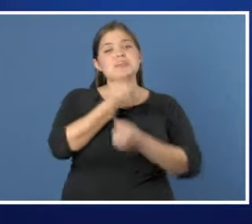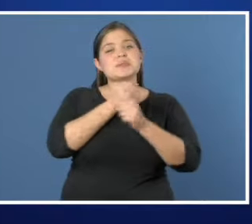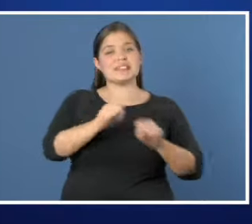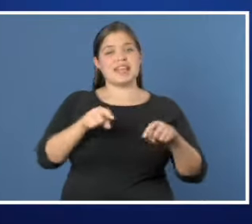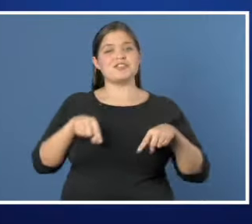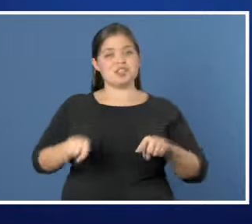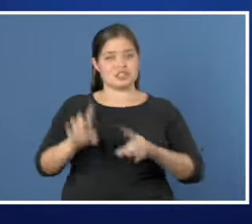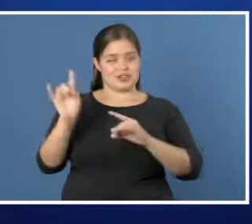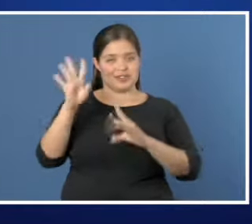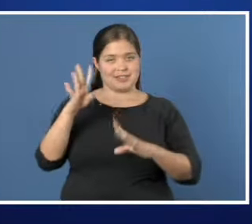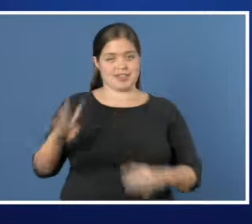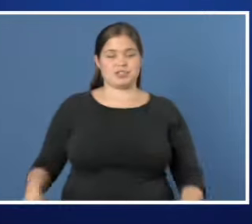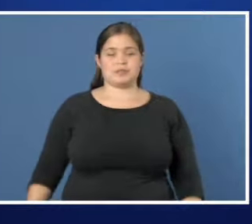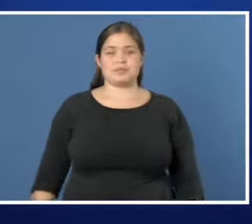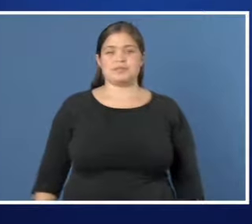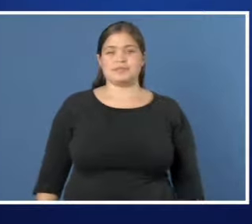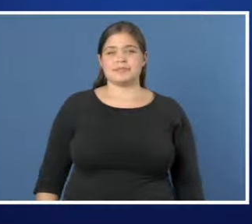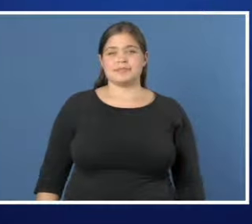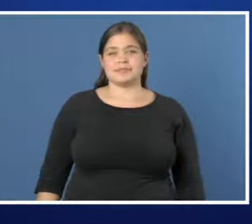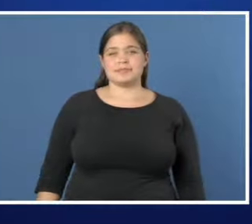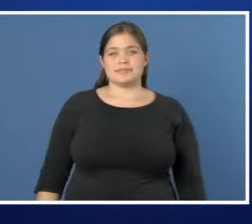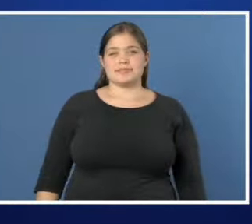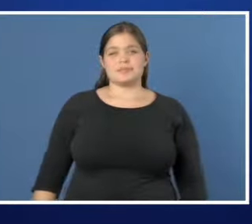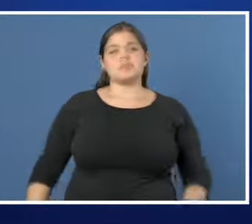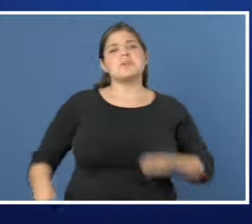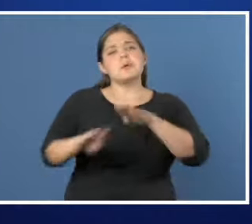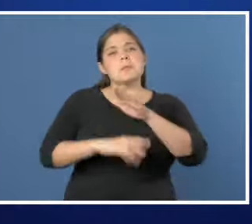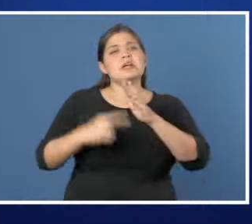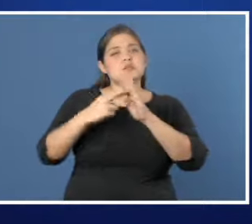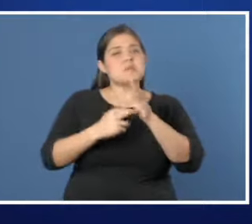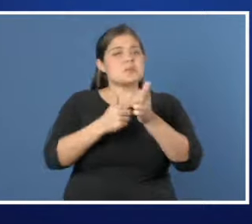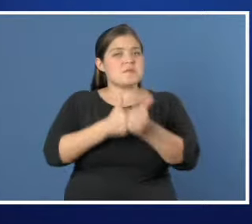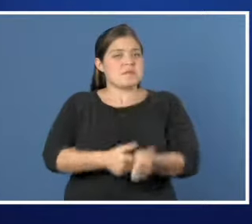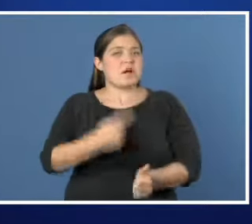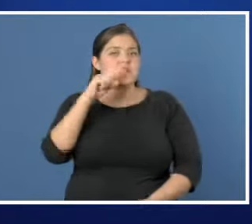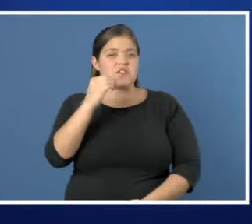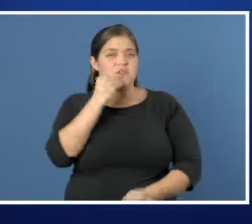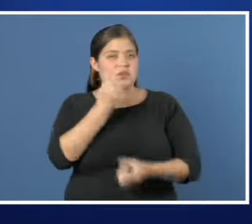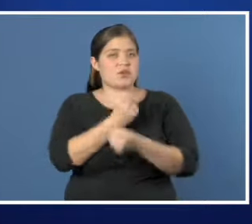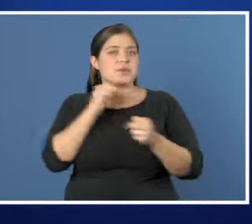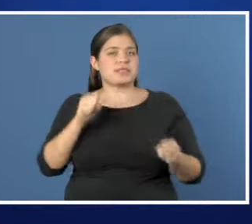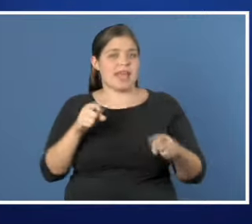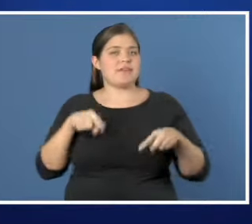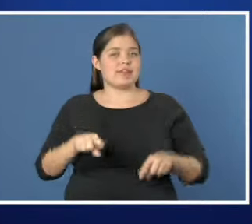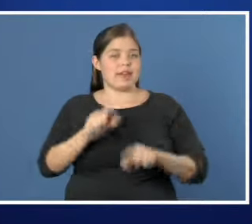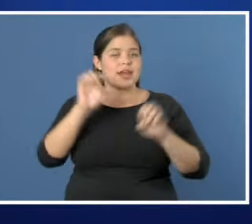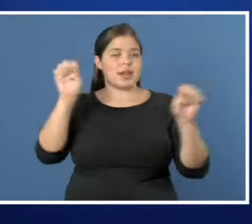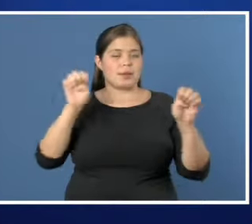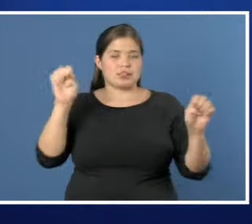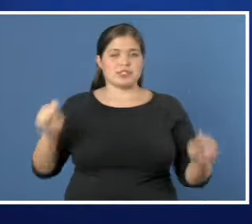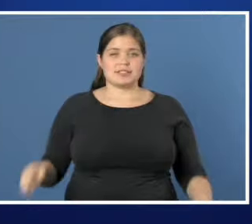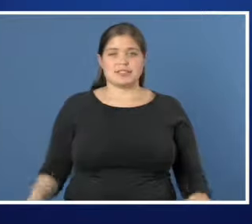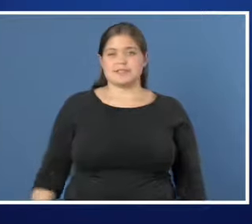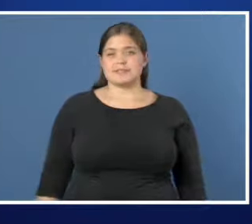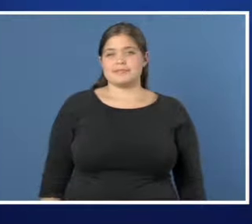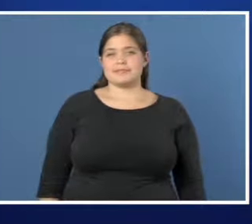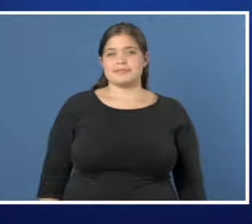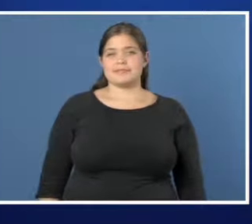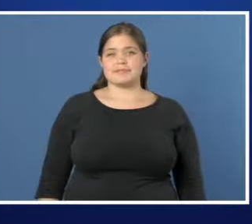Food safety during disasters. A, B, C, D's of keeping food safe in